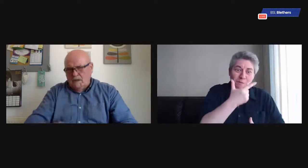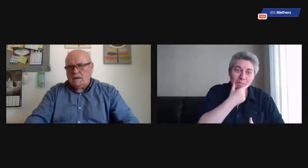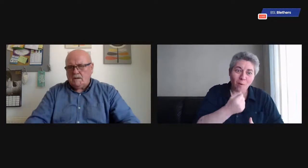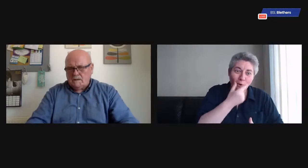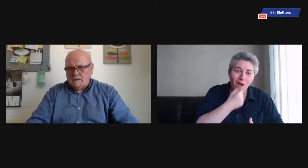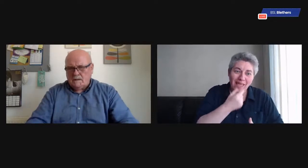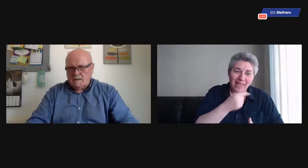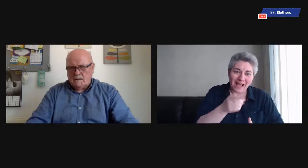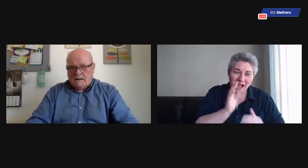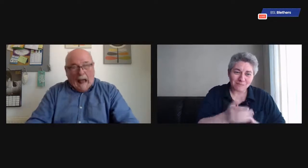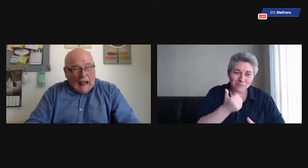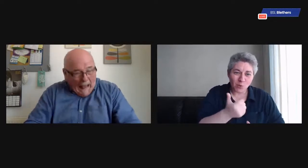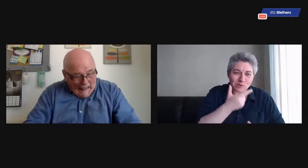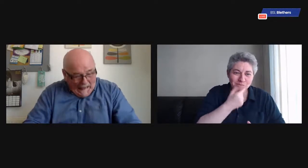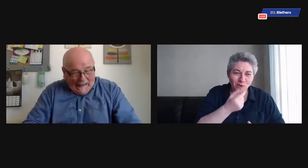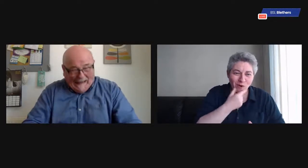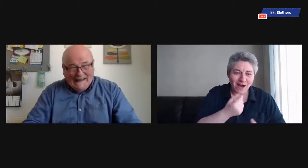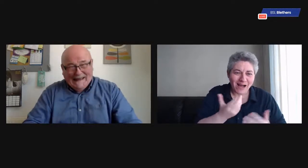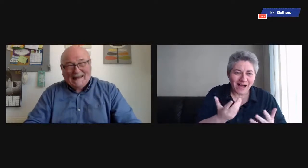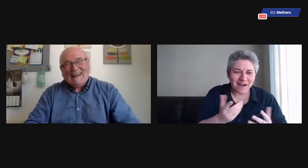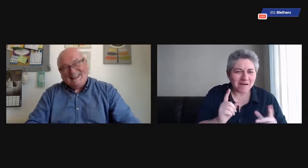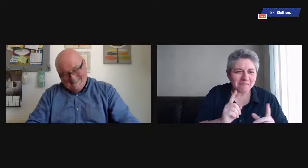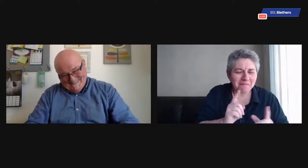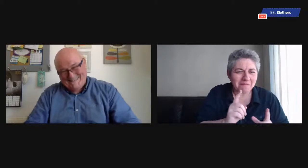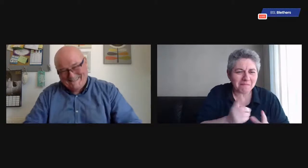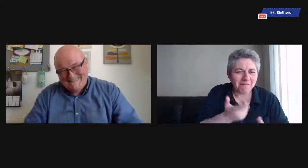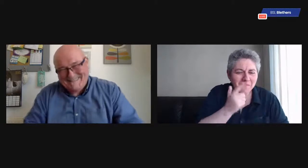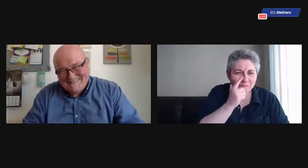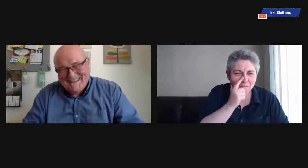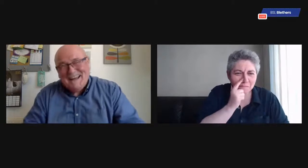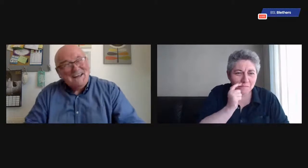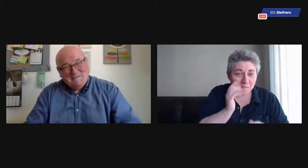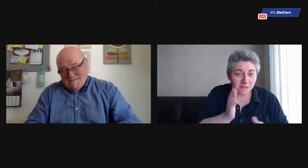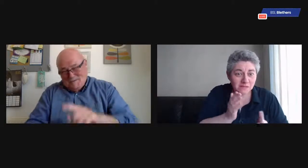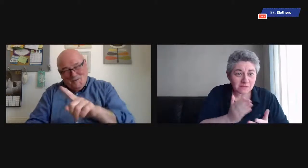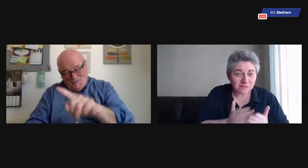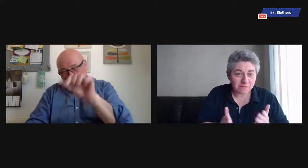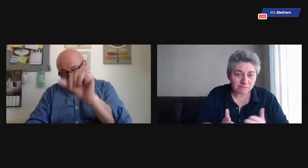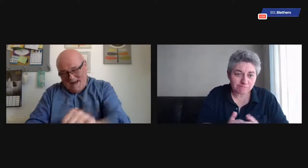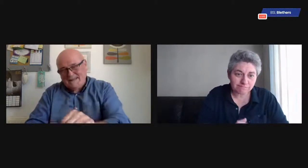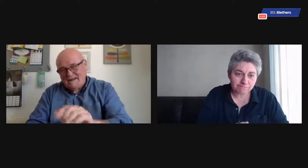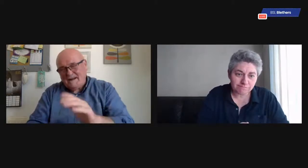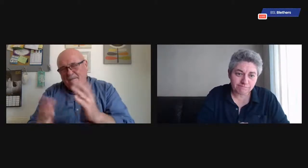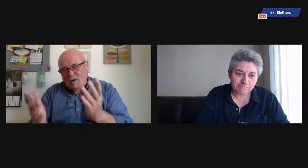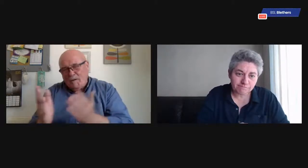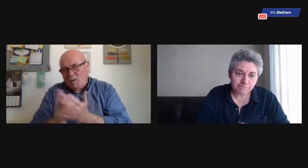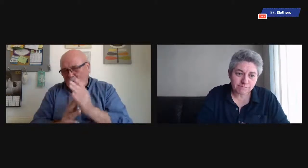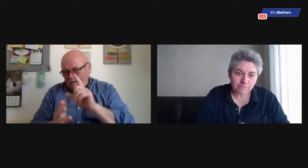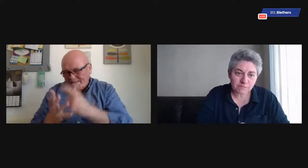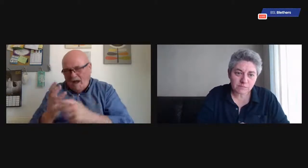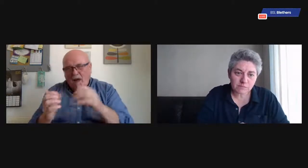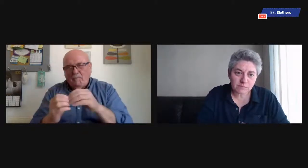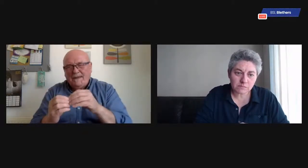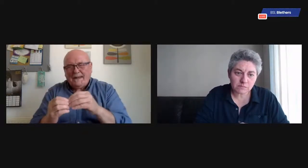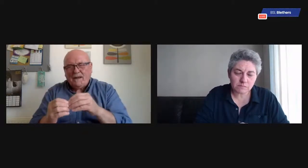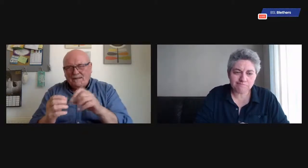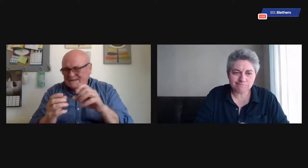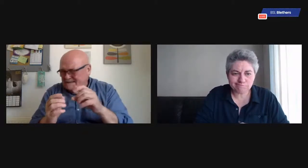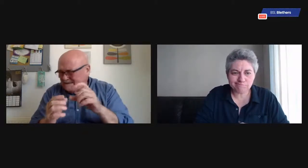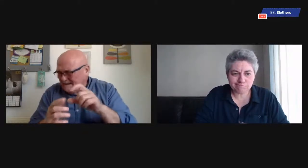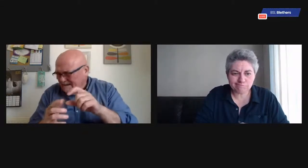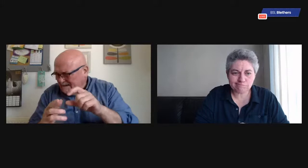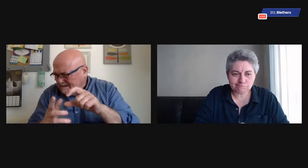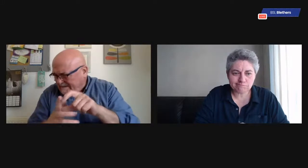speeding offence, would that exclude you from? Do you need to be a good boy, good girl? Can you tell me? Oh, Avril,